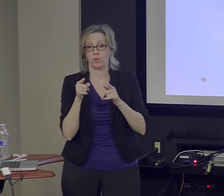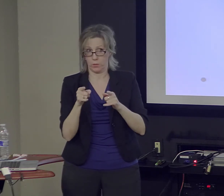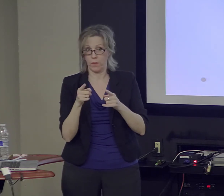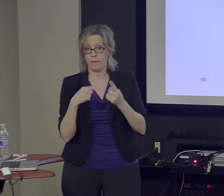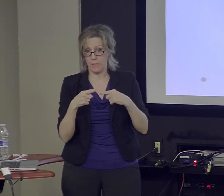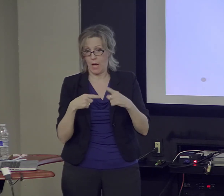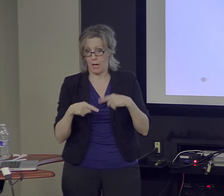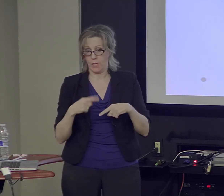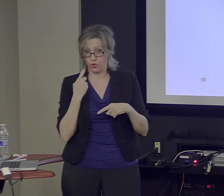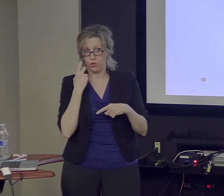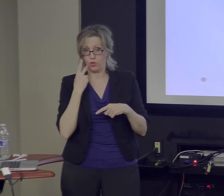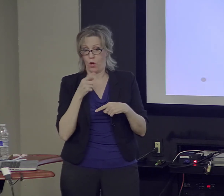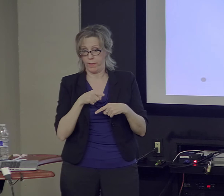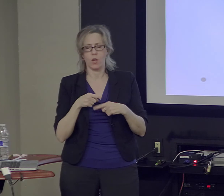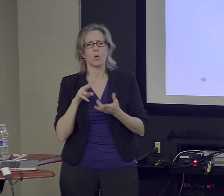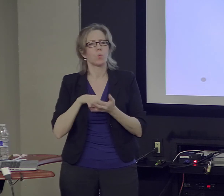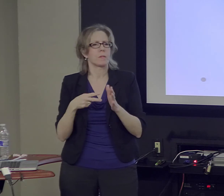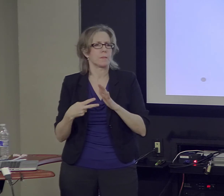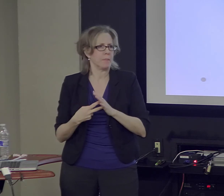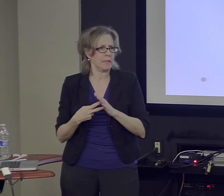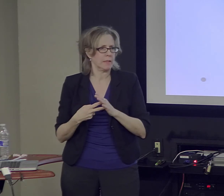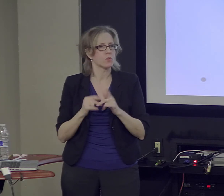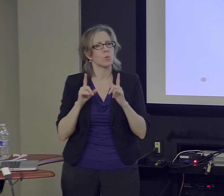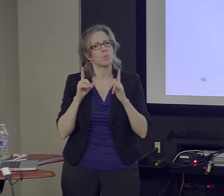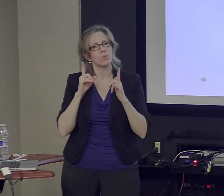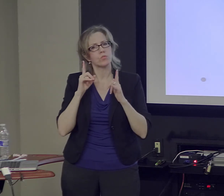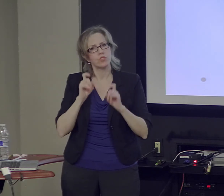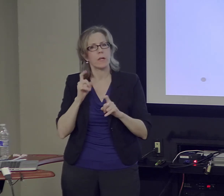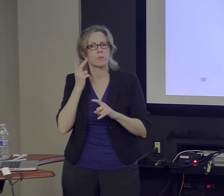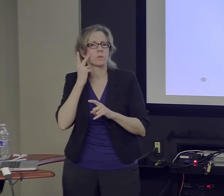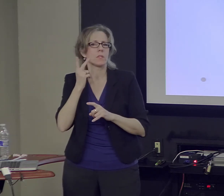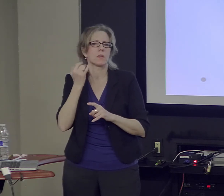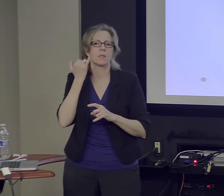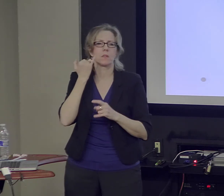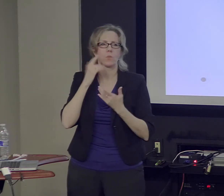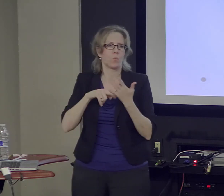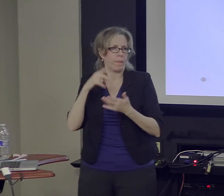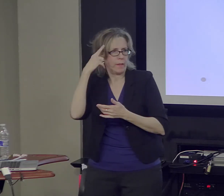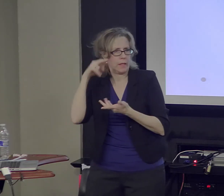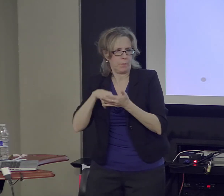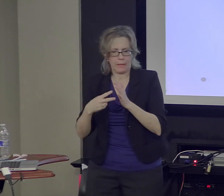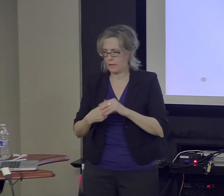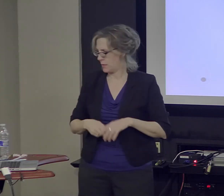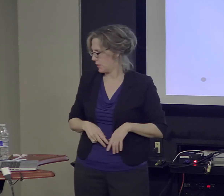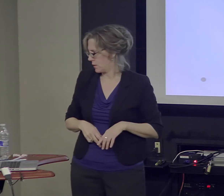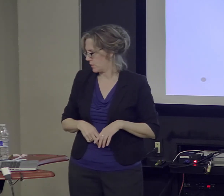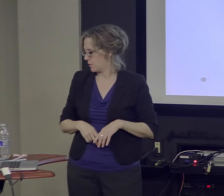presentation. And then I would show these signs to the participants and ask what they thought that these signs meant.